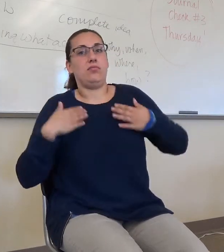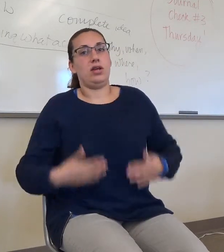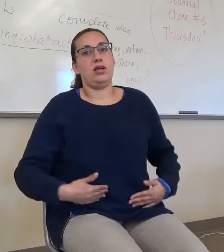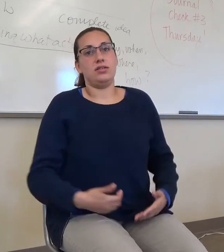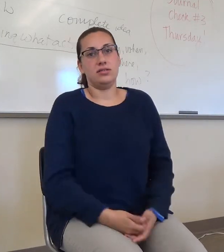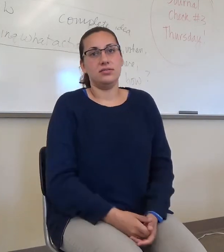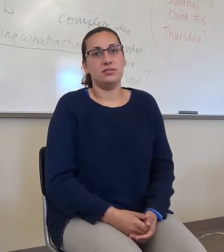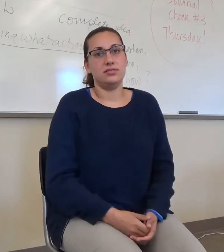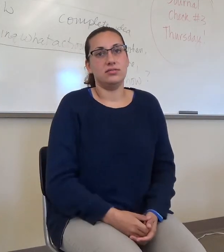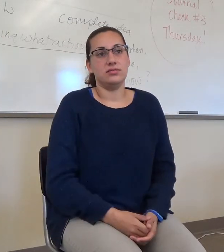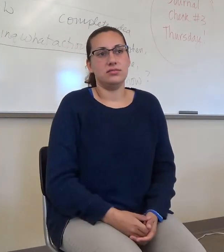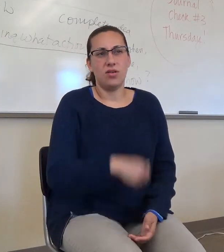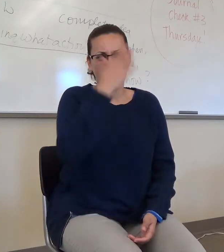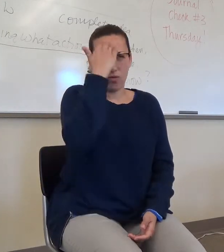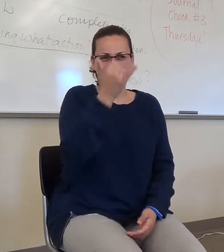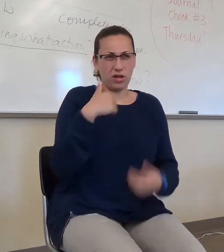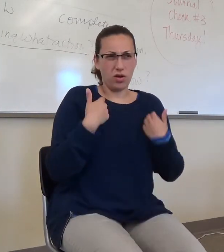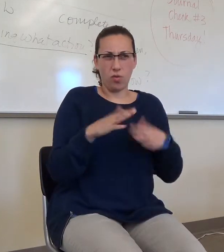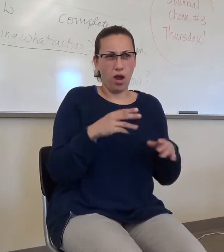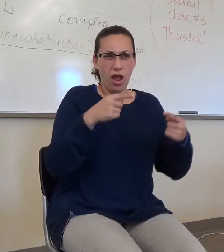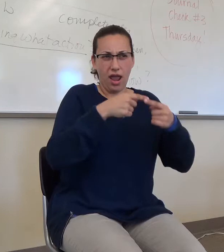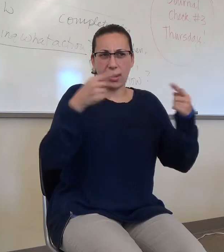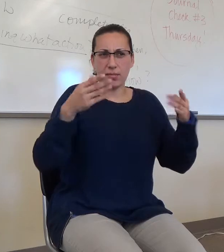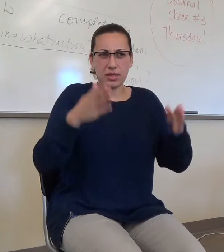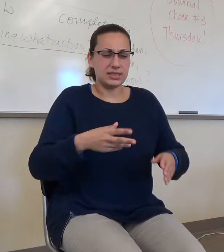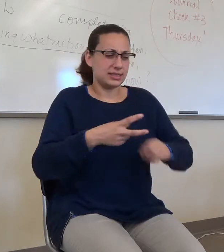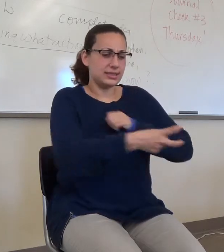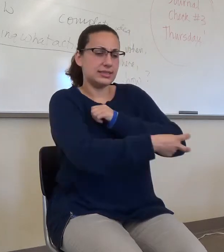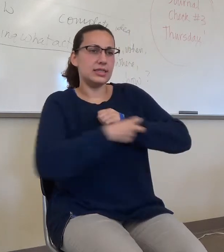Why didn't they want them to be taken by enemies?